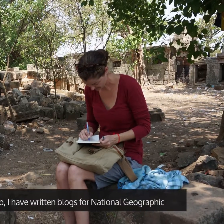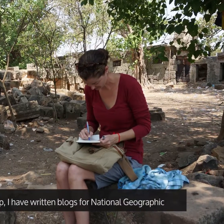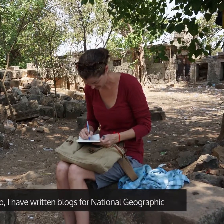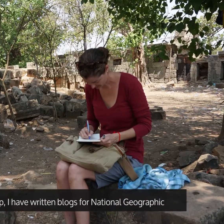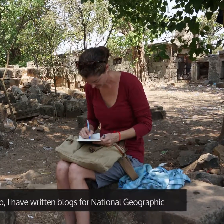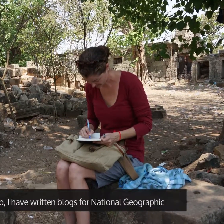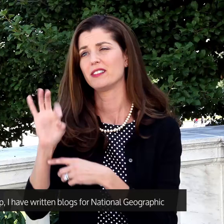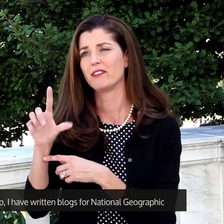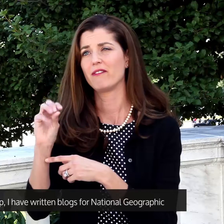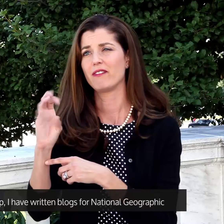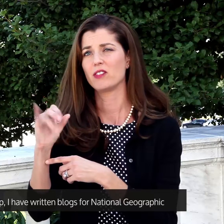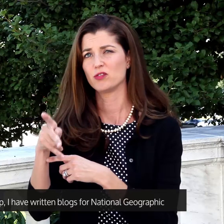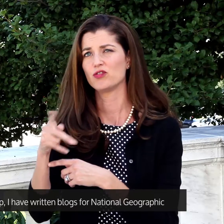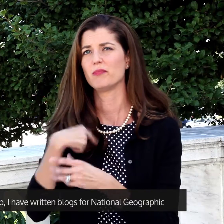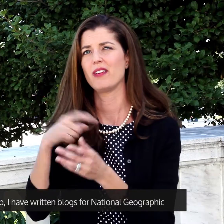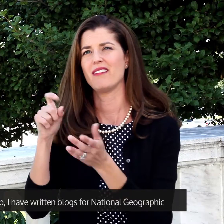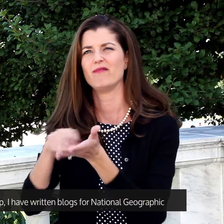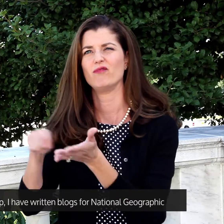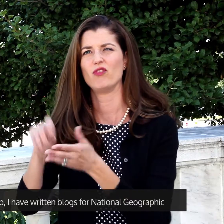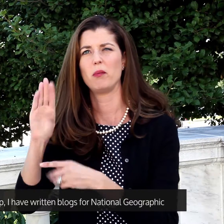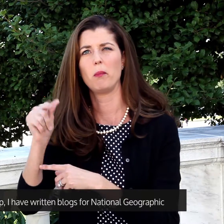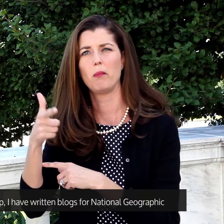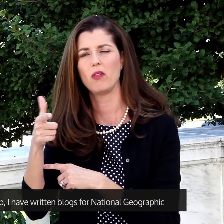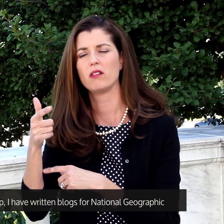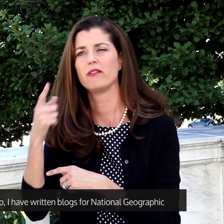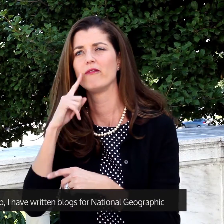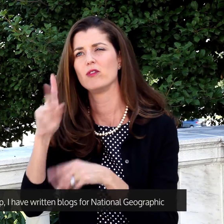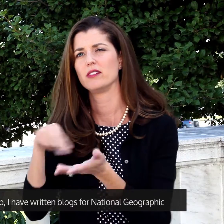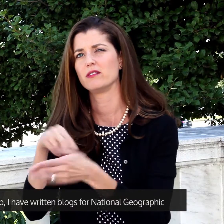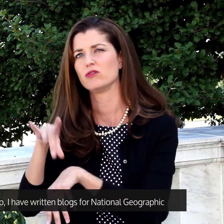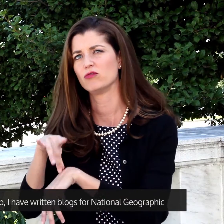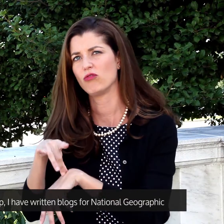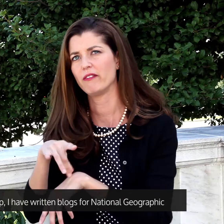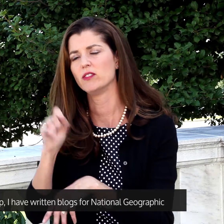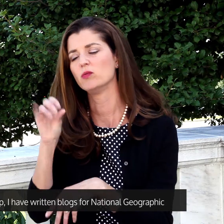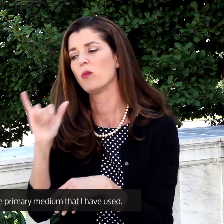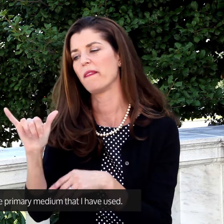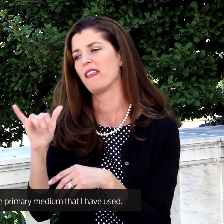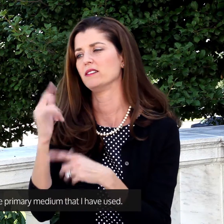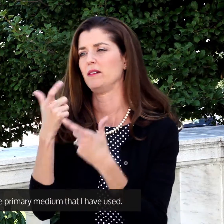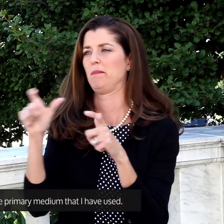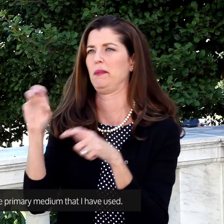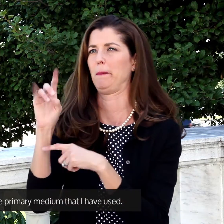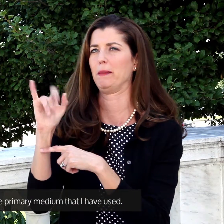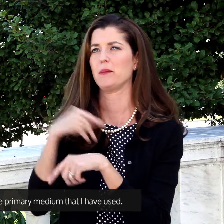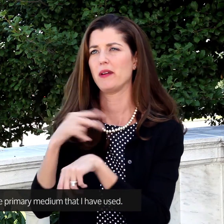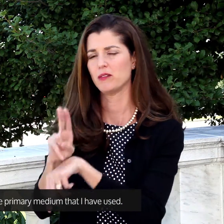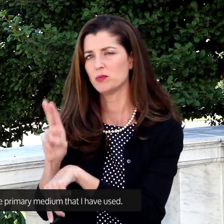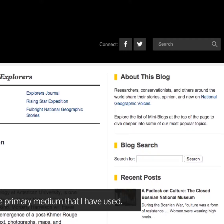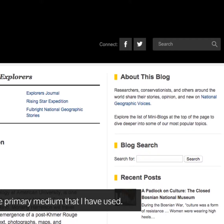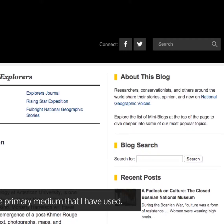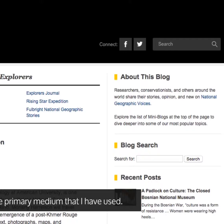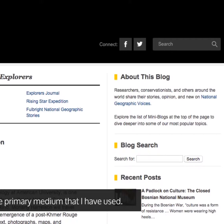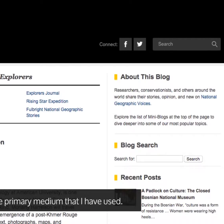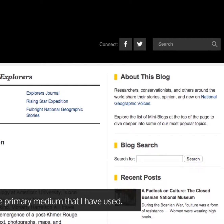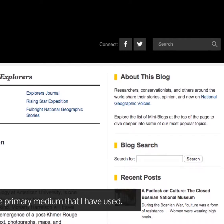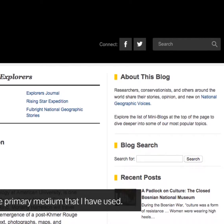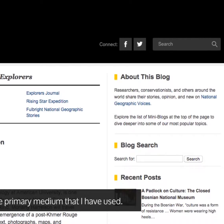fellowship, I have written blogs for National Geographic. So that is the primary medium that I have used.